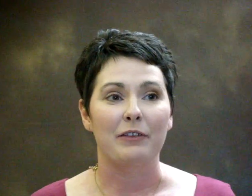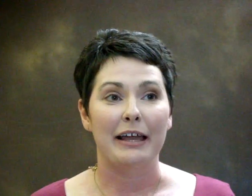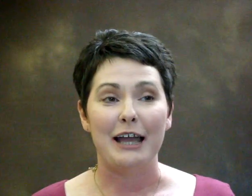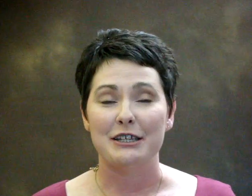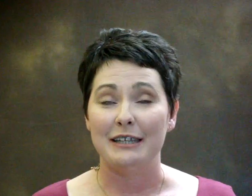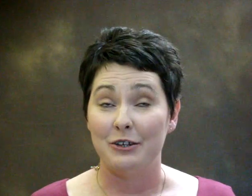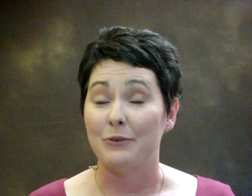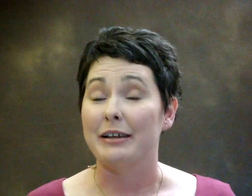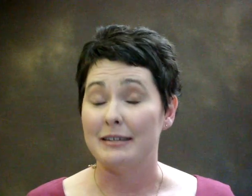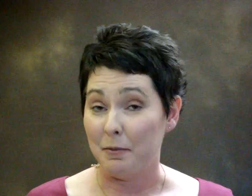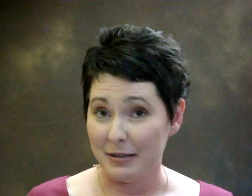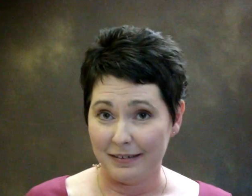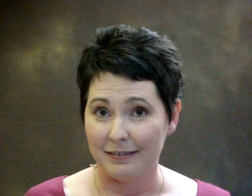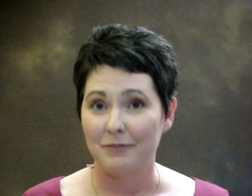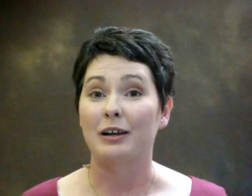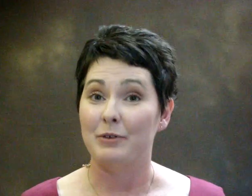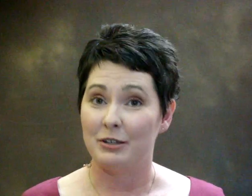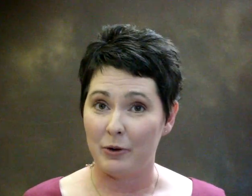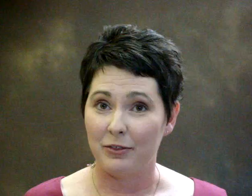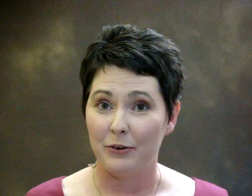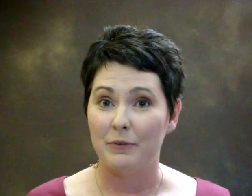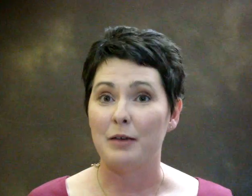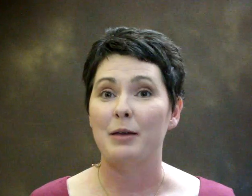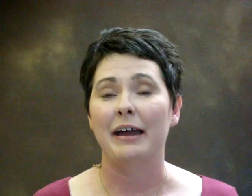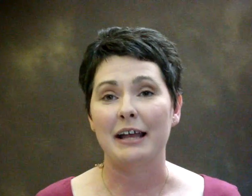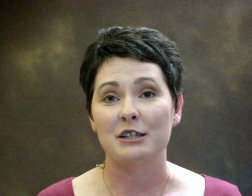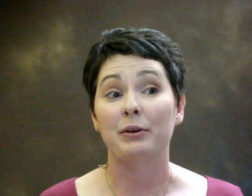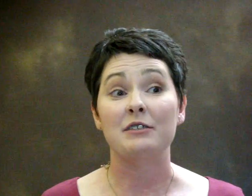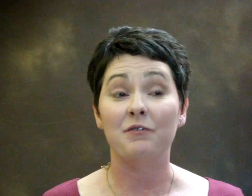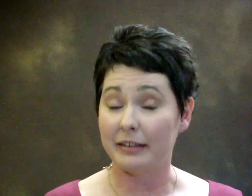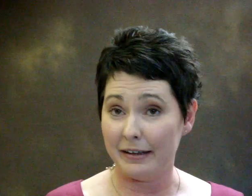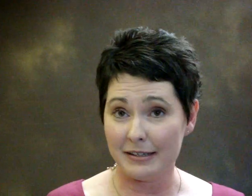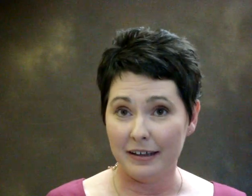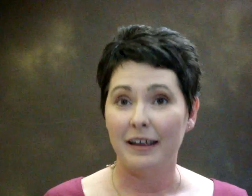like I just needed to accept what I was going through, that maybe I had suppressed feelings,